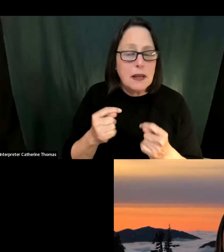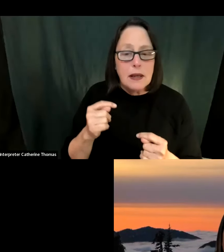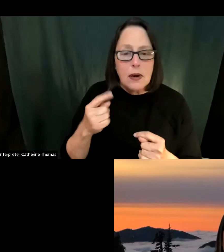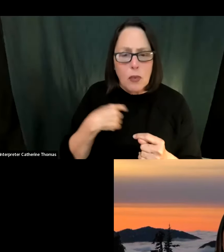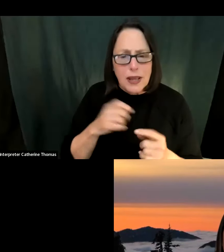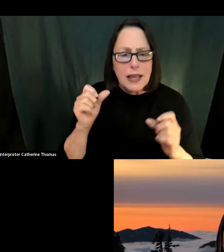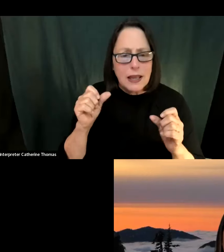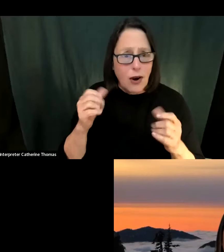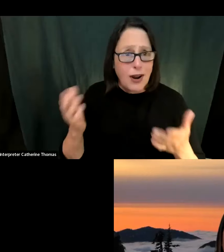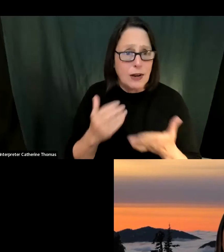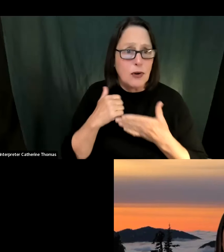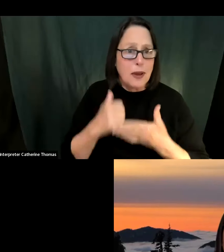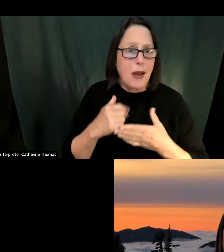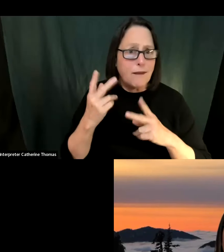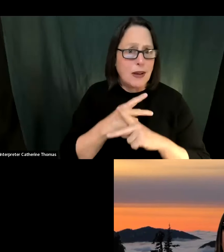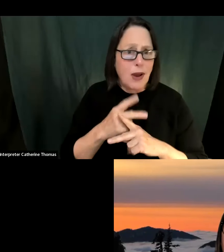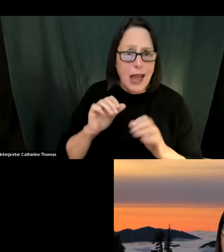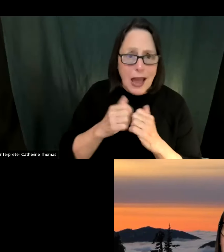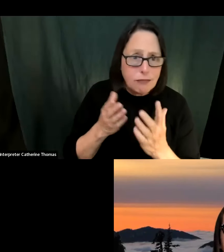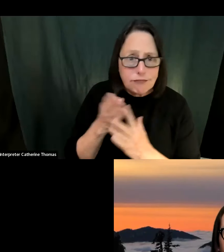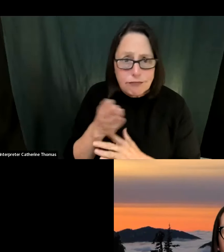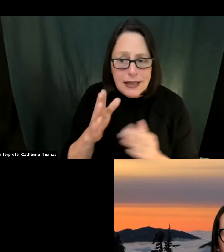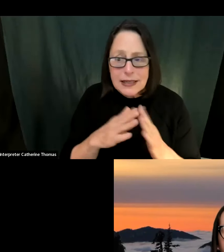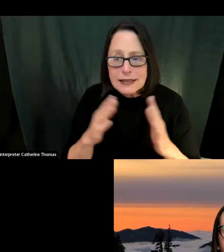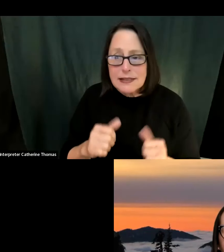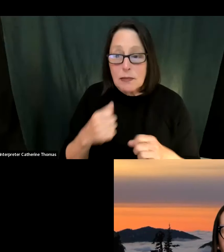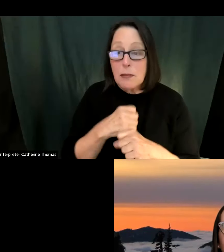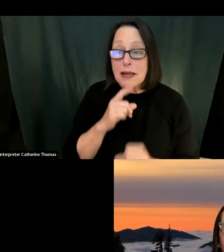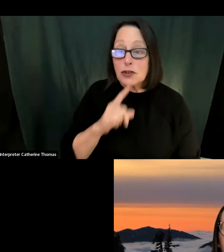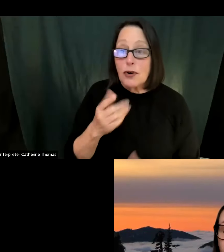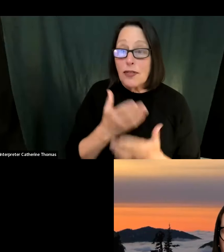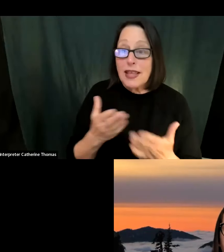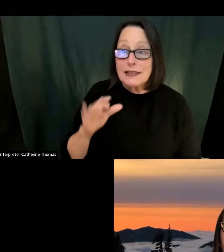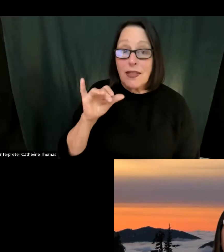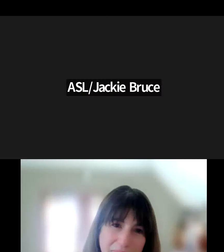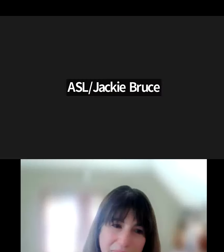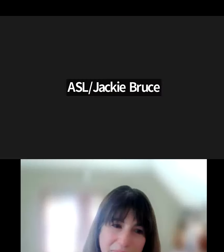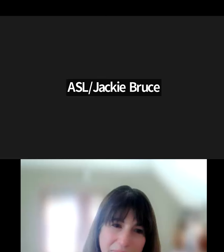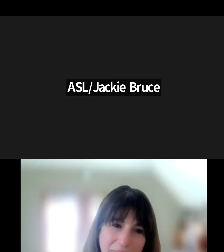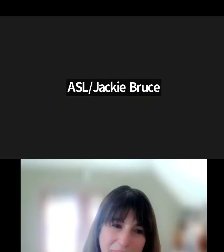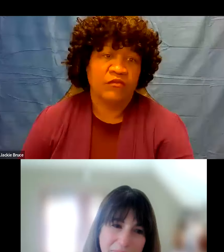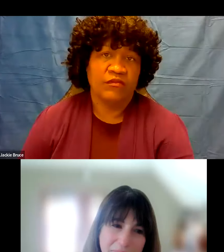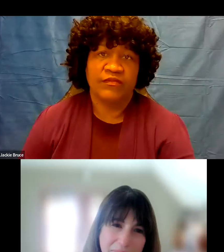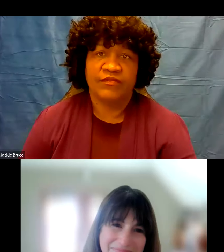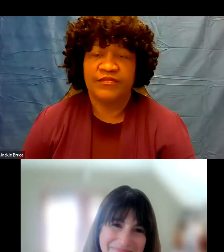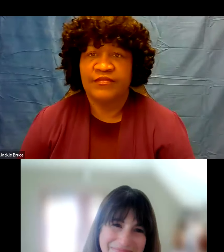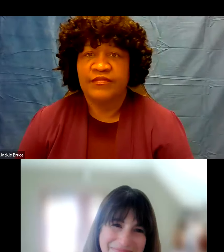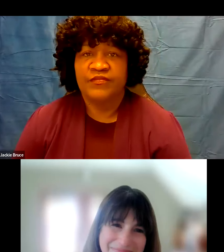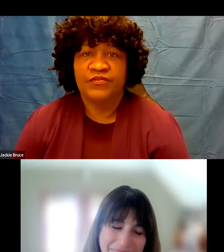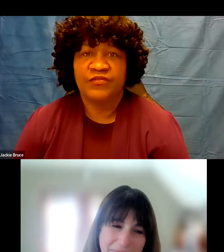navigate this system and make sure that things that never should have happened do not happen.